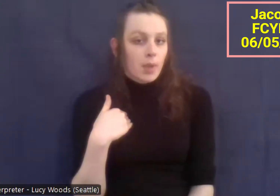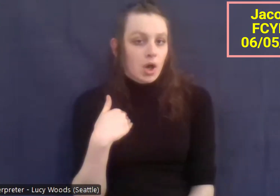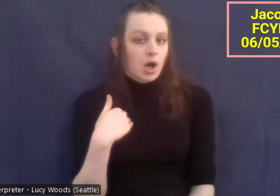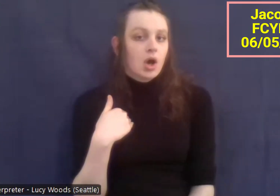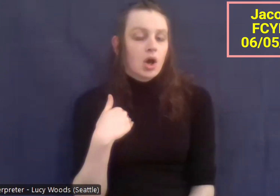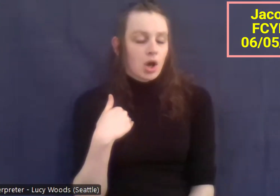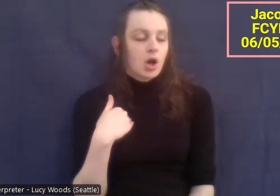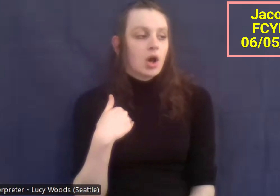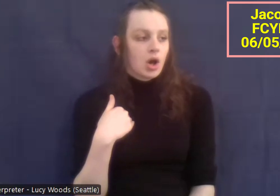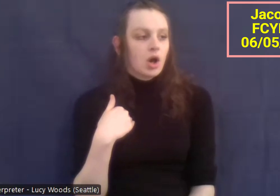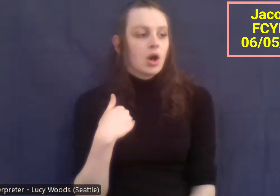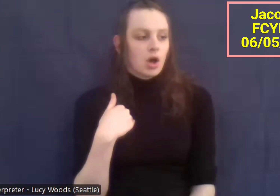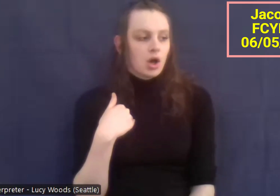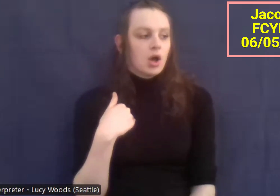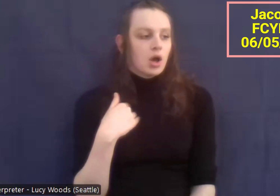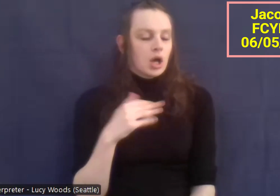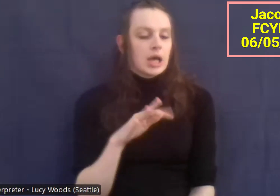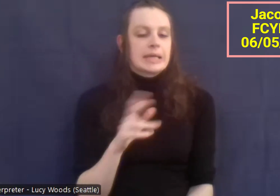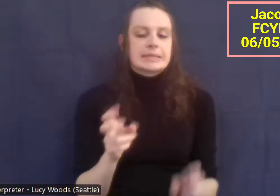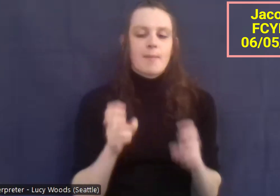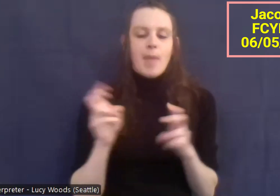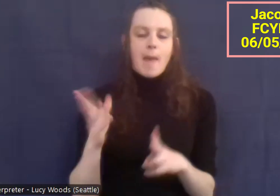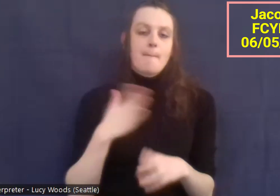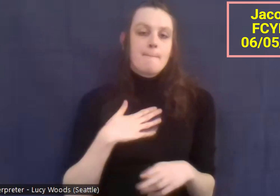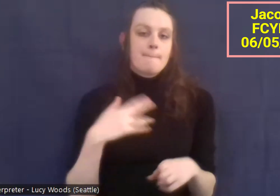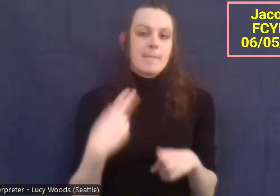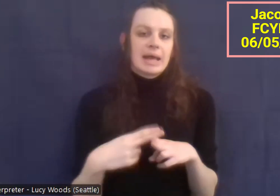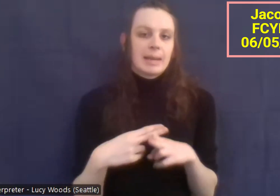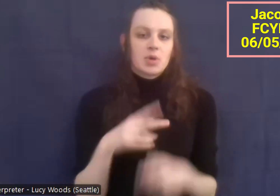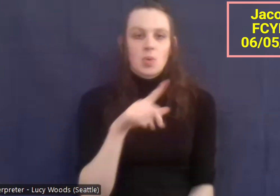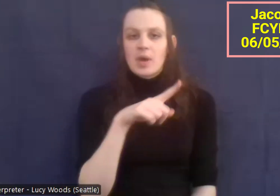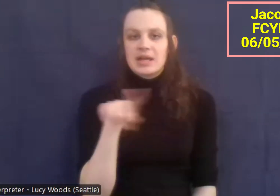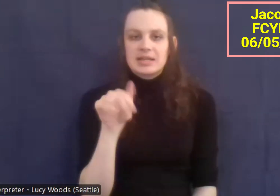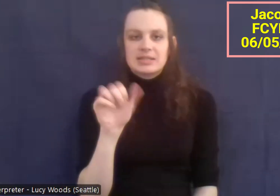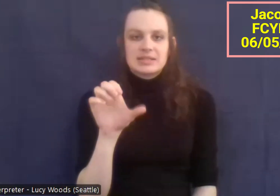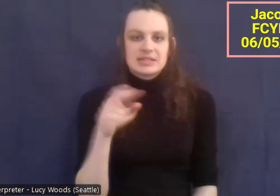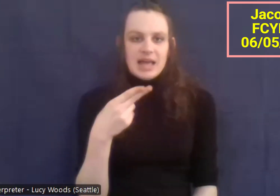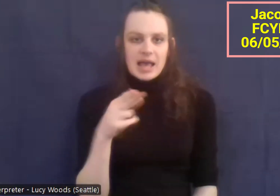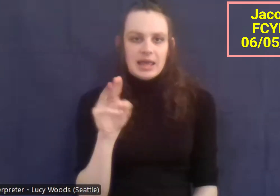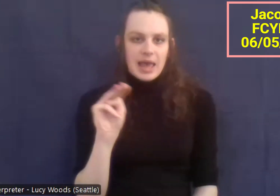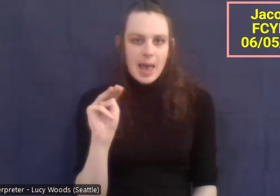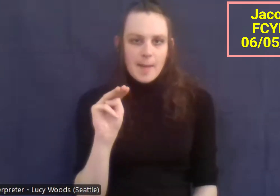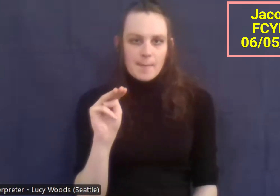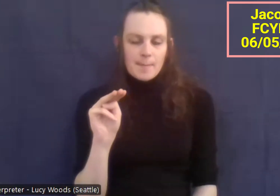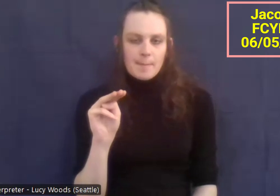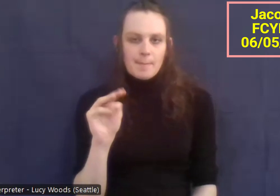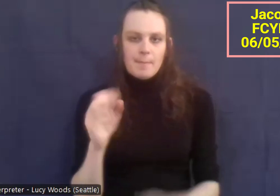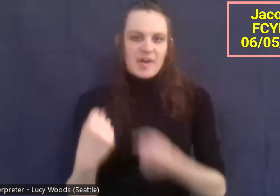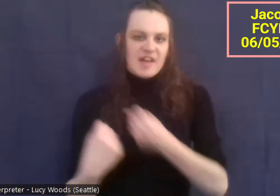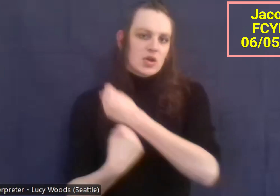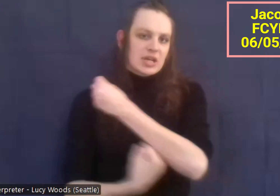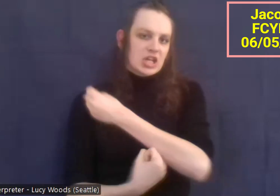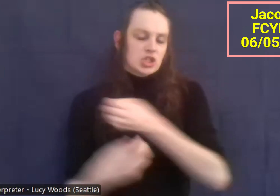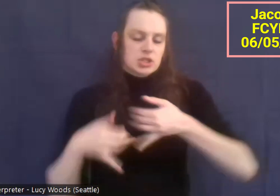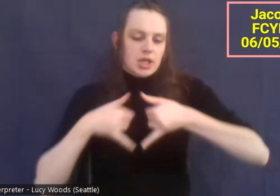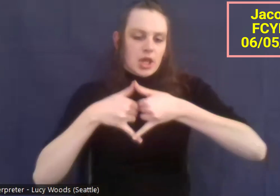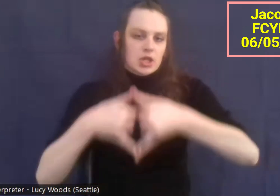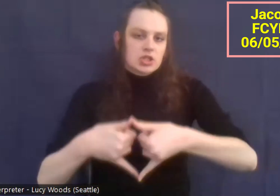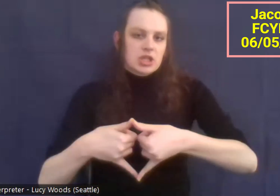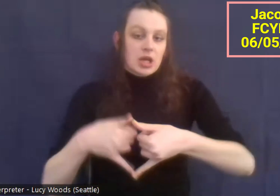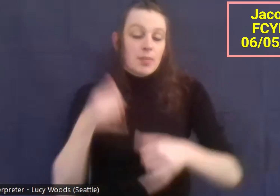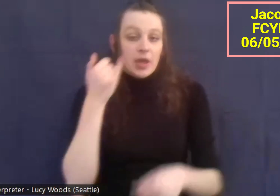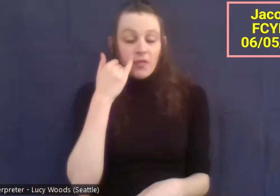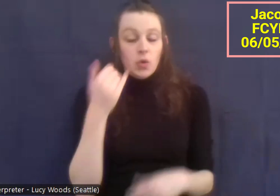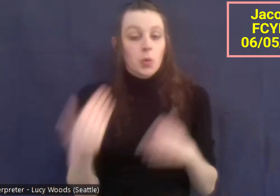submitted my name into the Zach M. Foundation Scholarship, which sends newcomers to FCYPAA, the